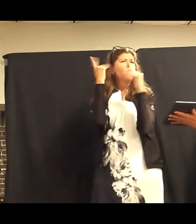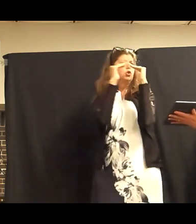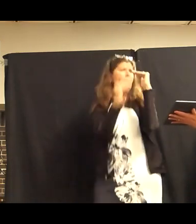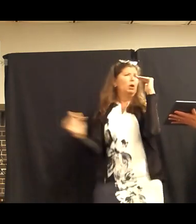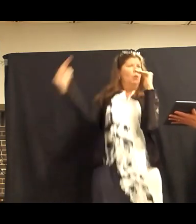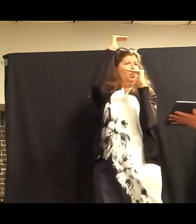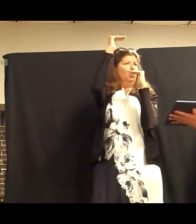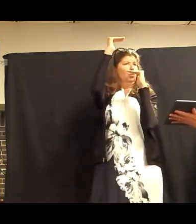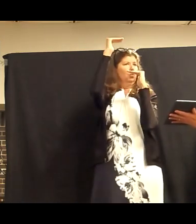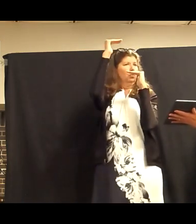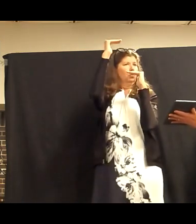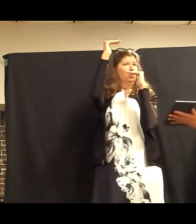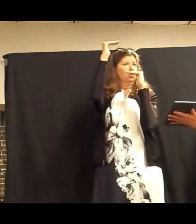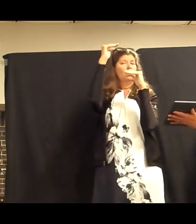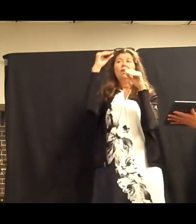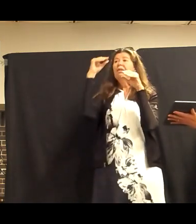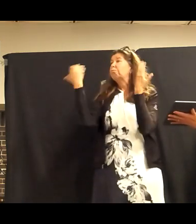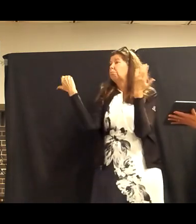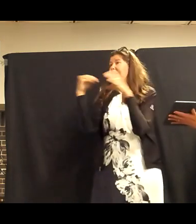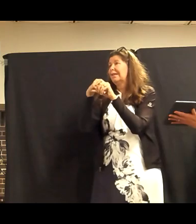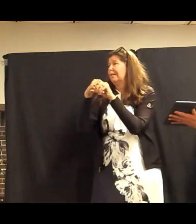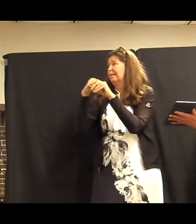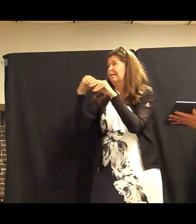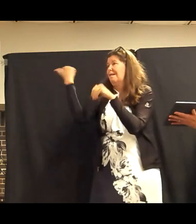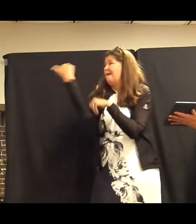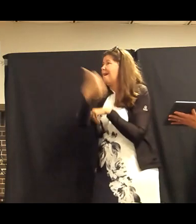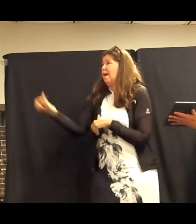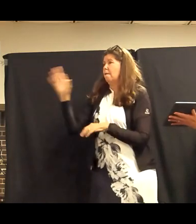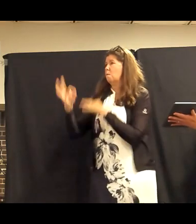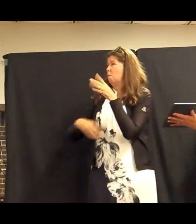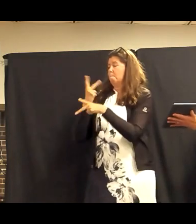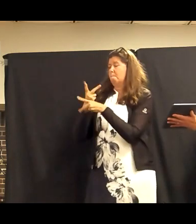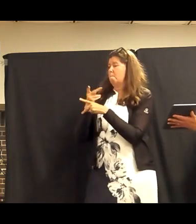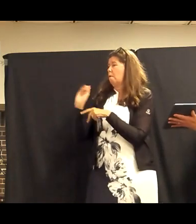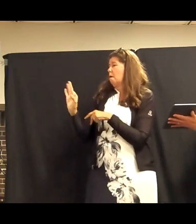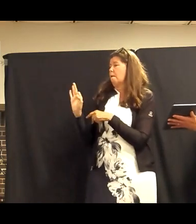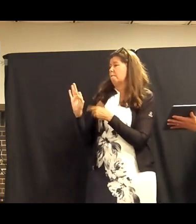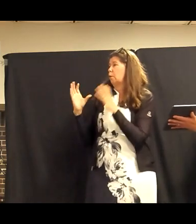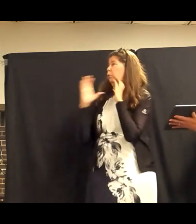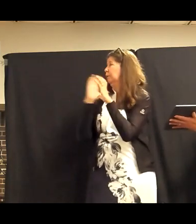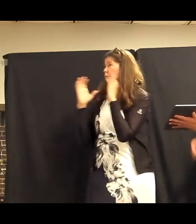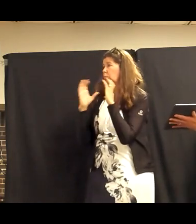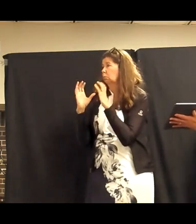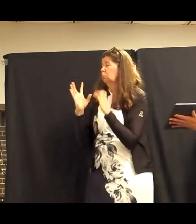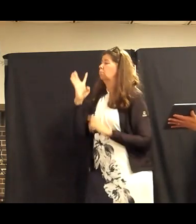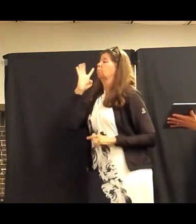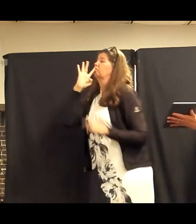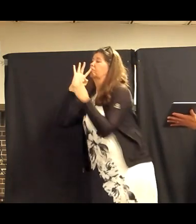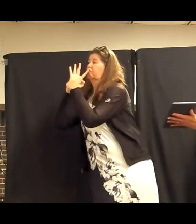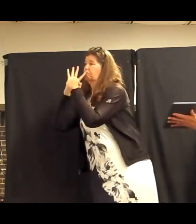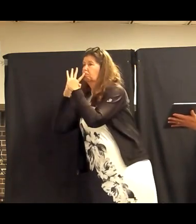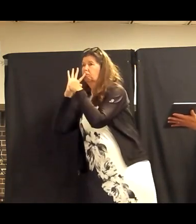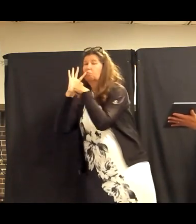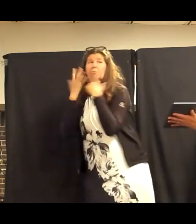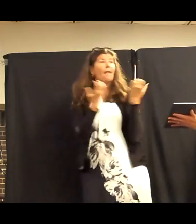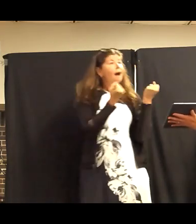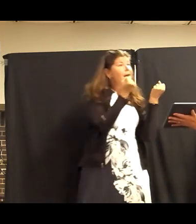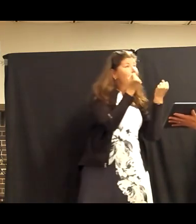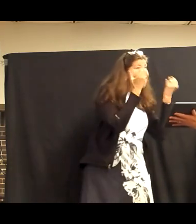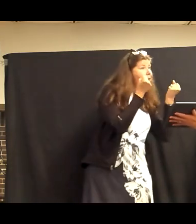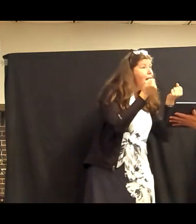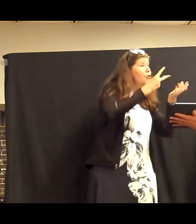refers to that perspective that speech is more superior than any other